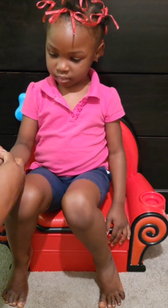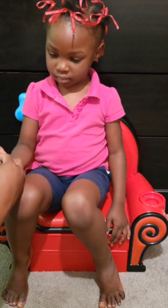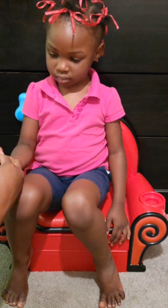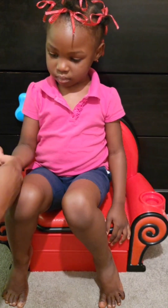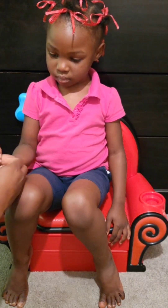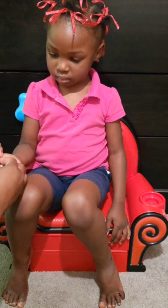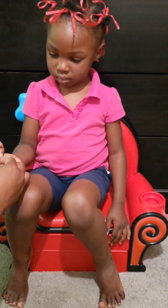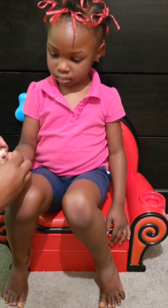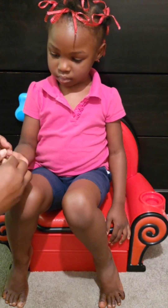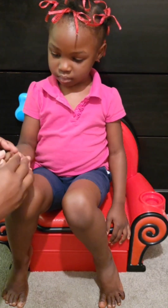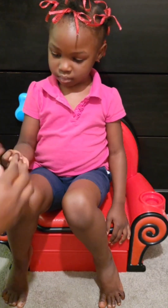middle.